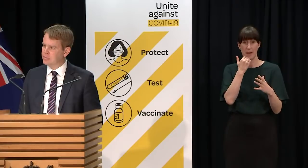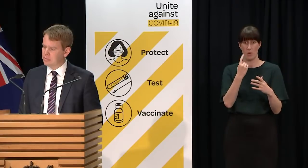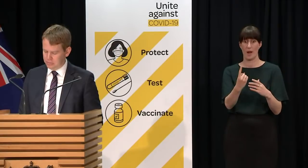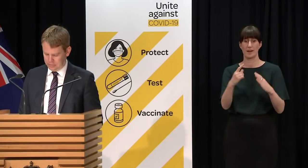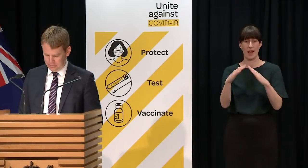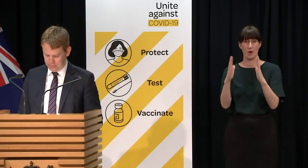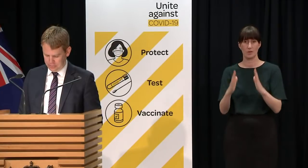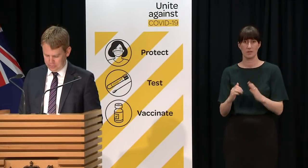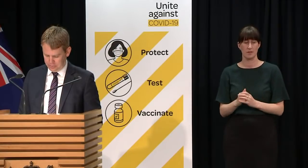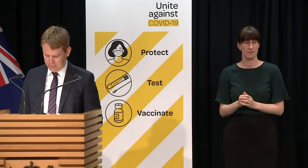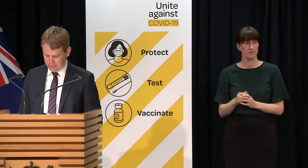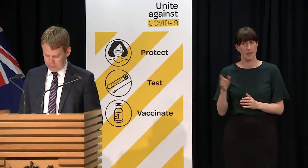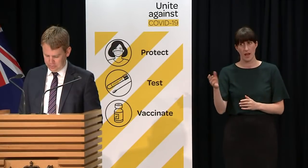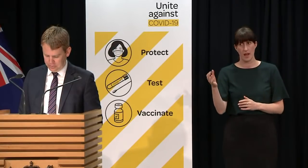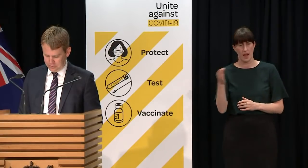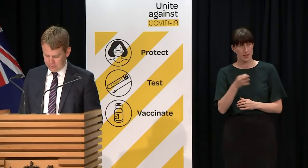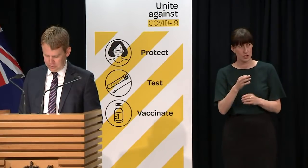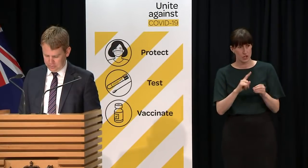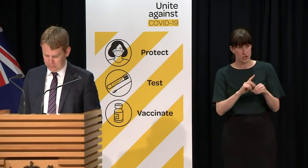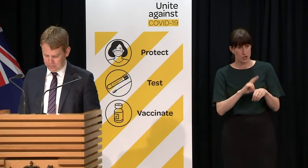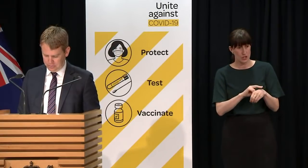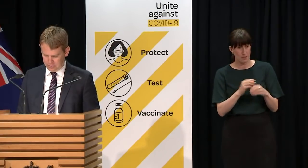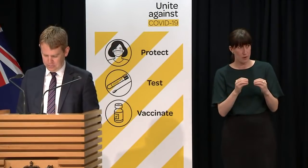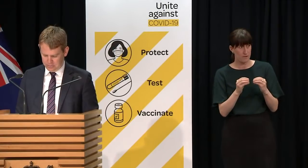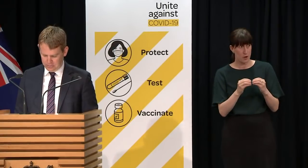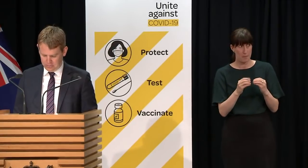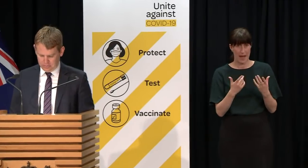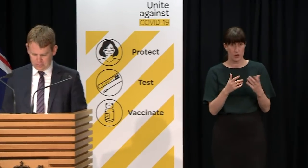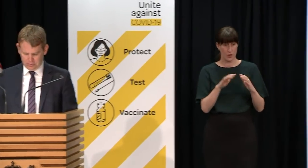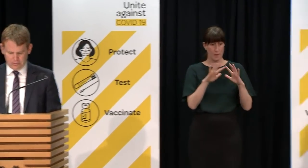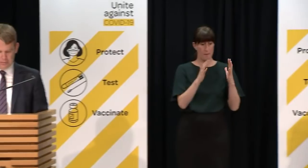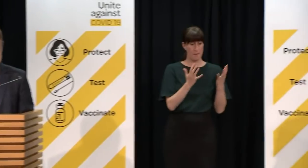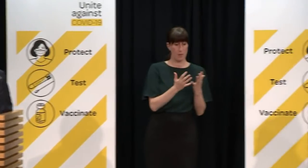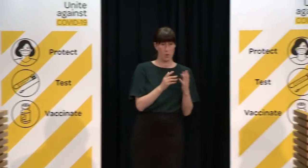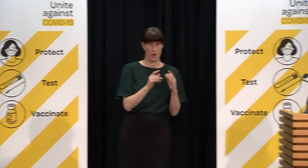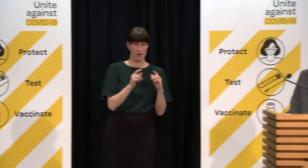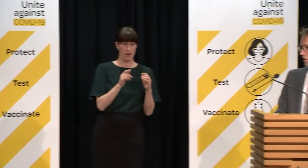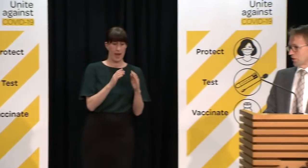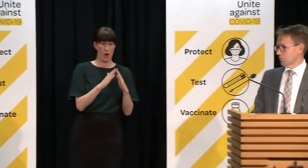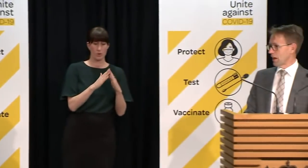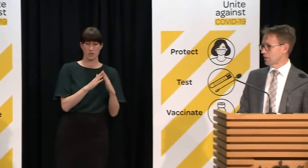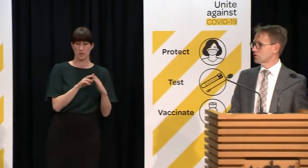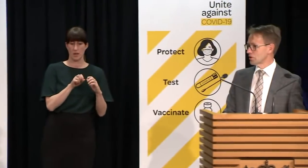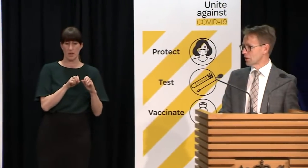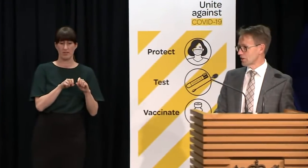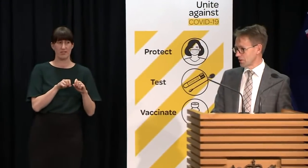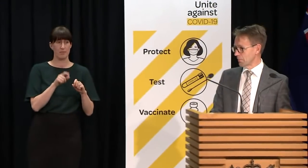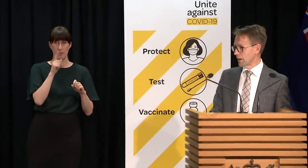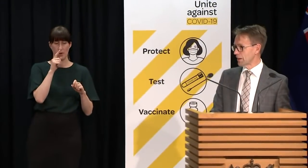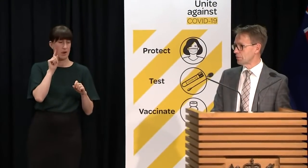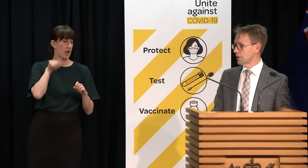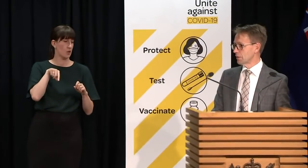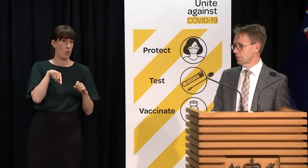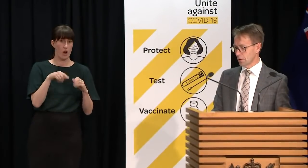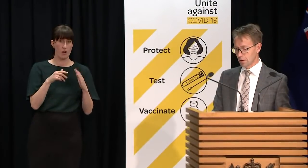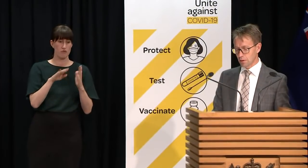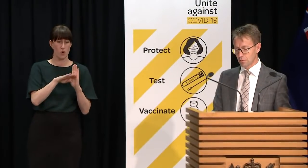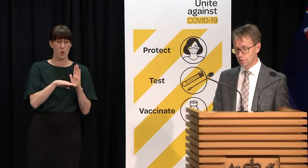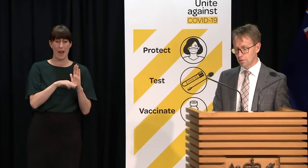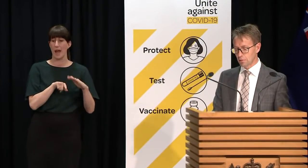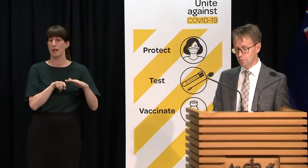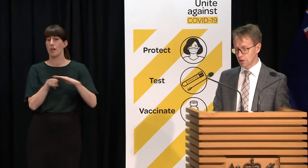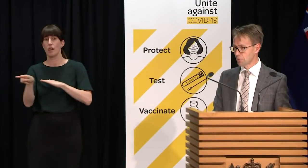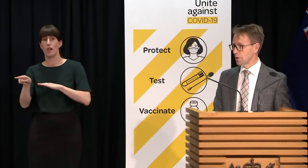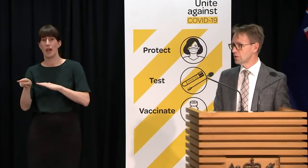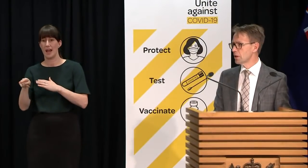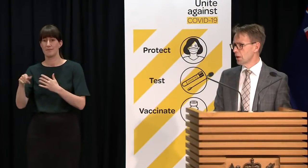gang environments, that the bubble breaches are occurring? Oh, look, I don't think bubble breaches are confined to any particular part of society,